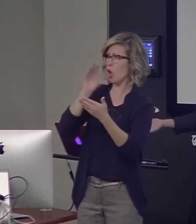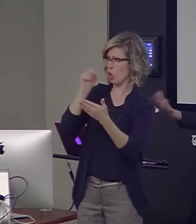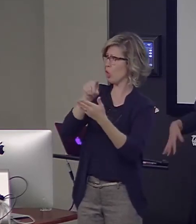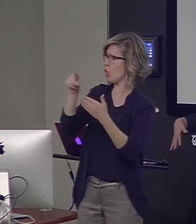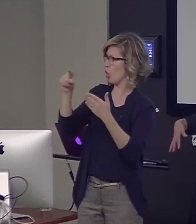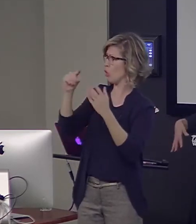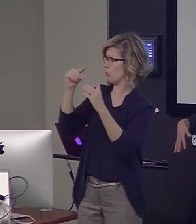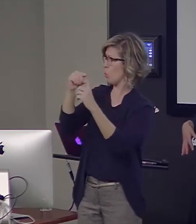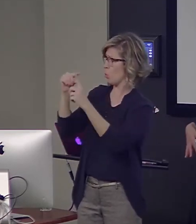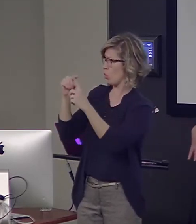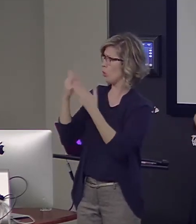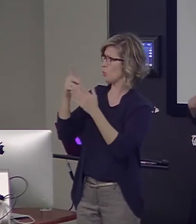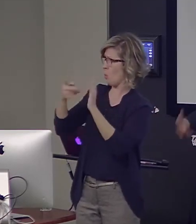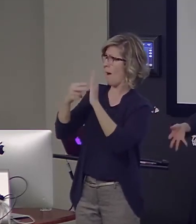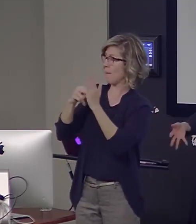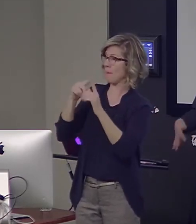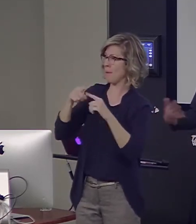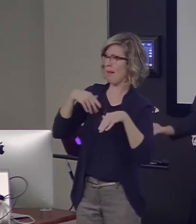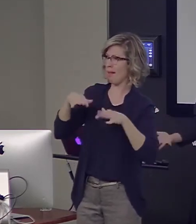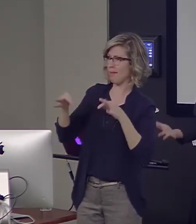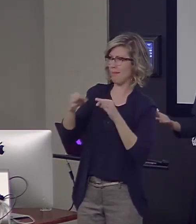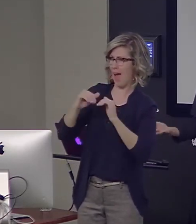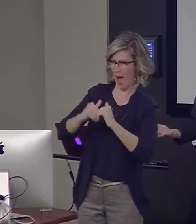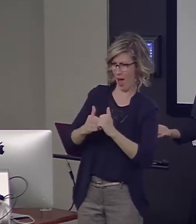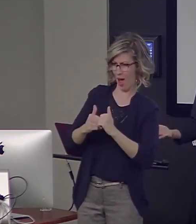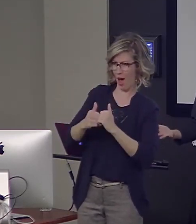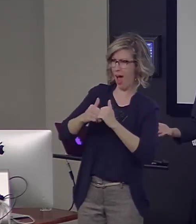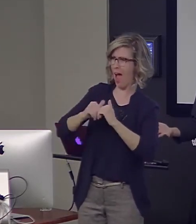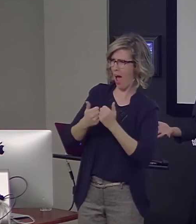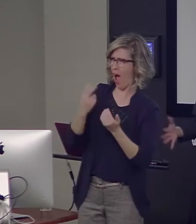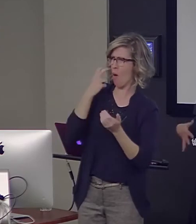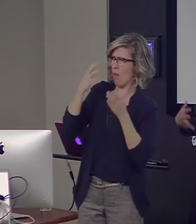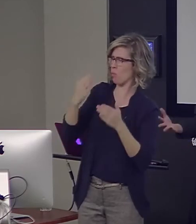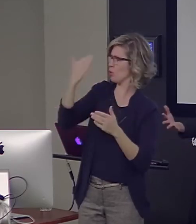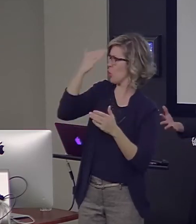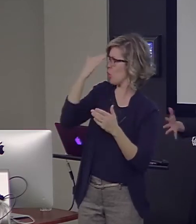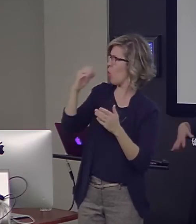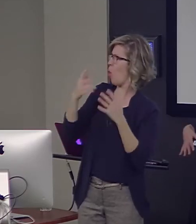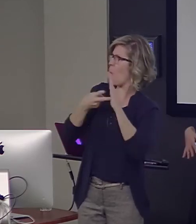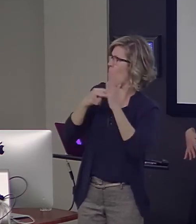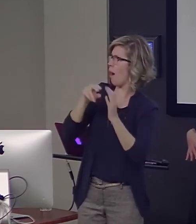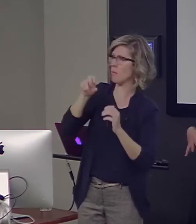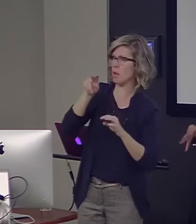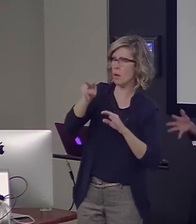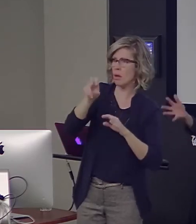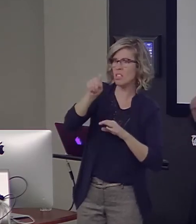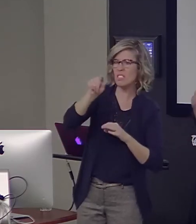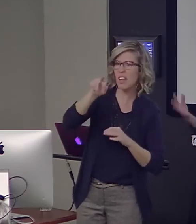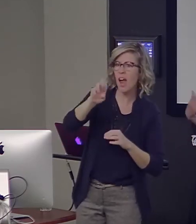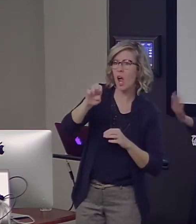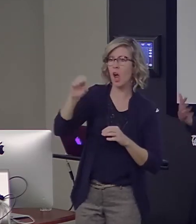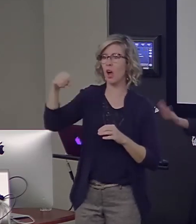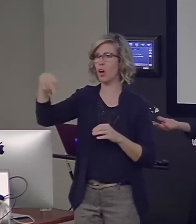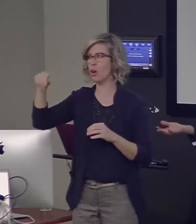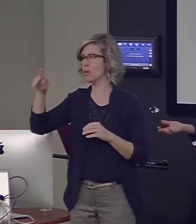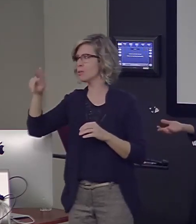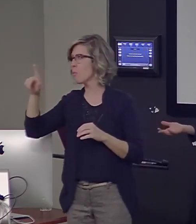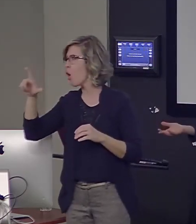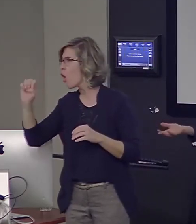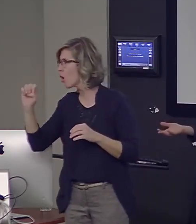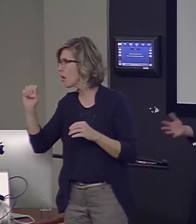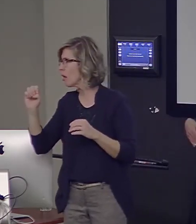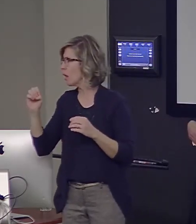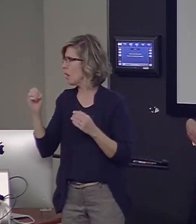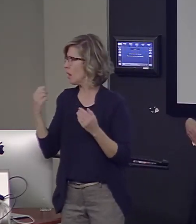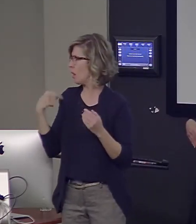haven't said how, right? So how does a blind person know what sparkling means or what stare means? And there's various ideas that one